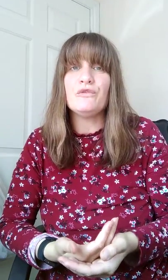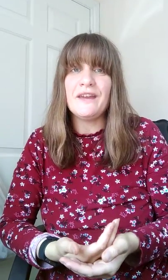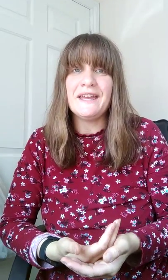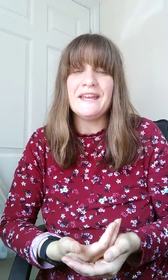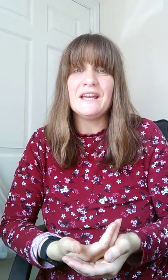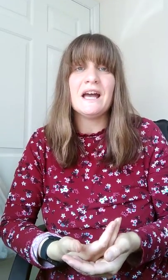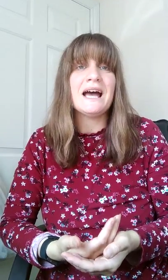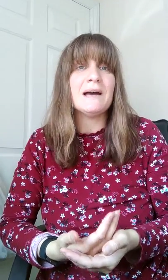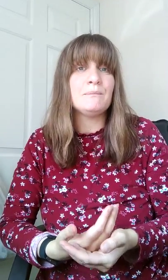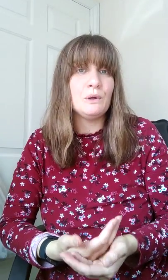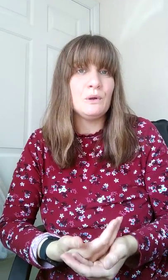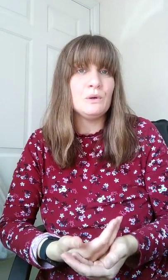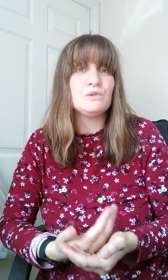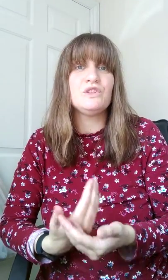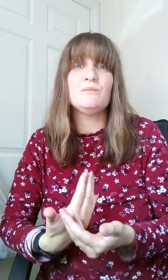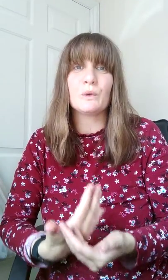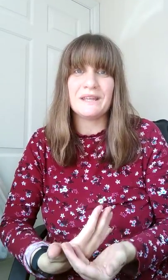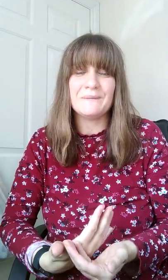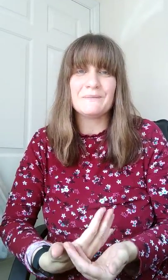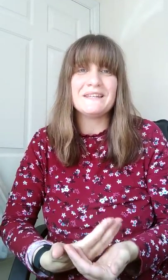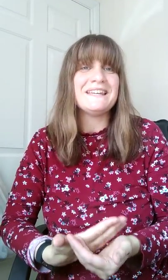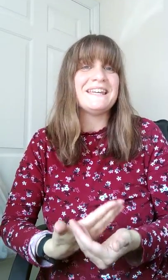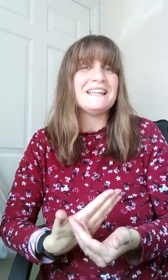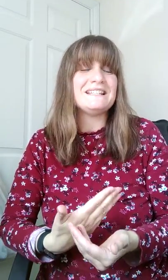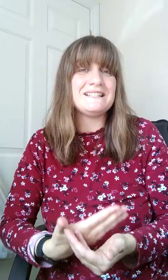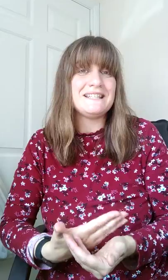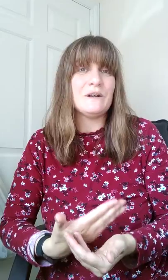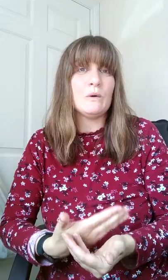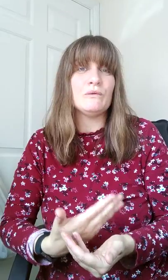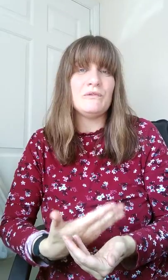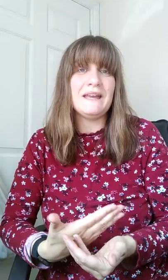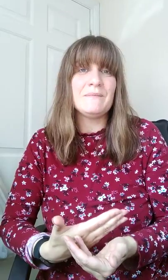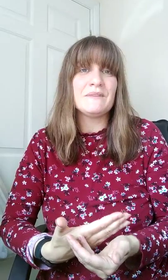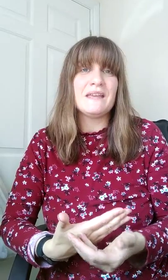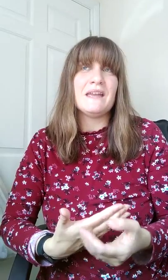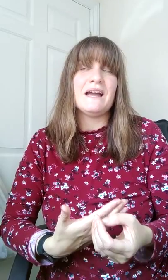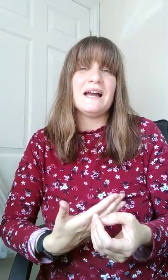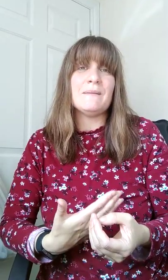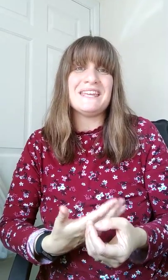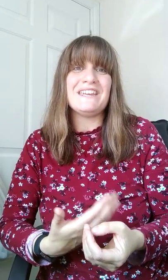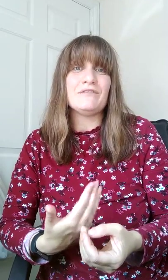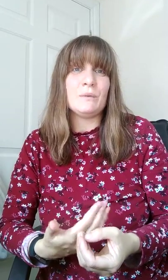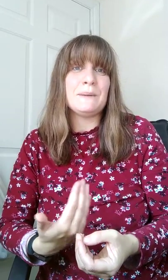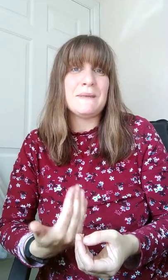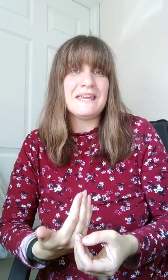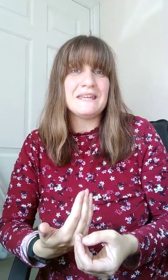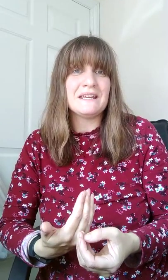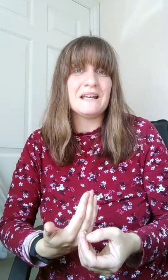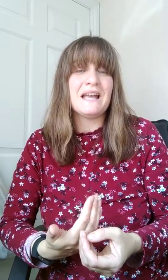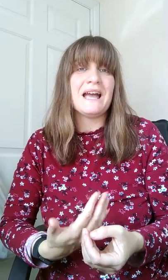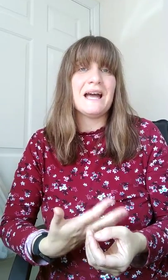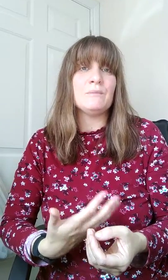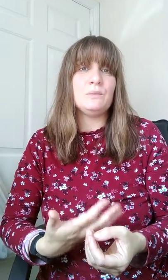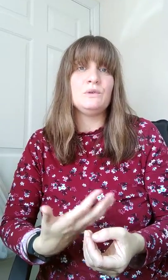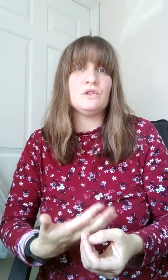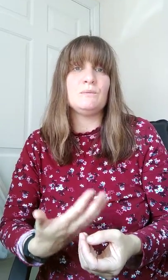fait un peu de bruit? Si on fait, if we make un peu de